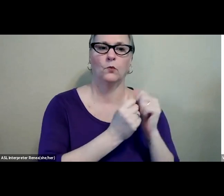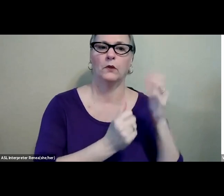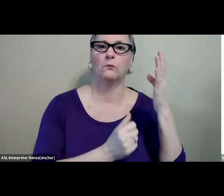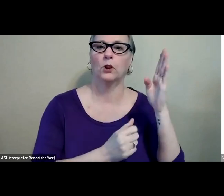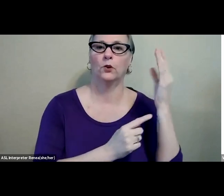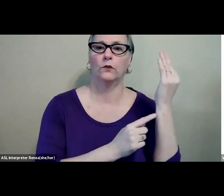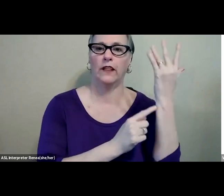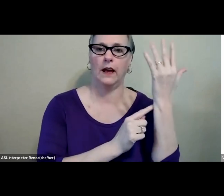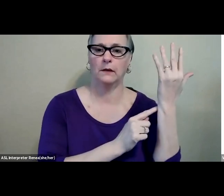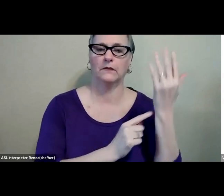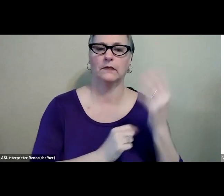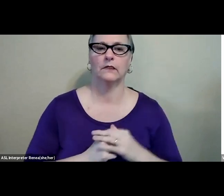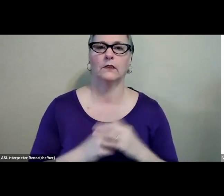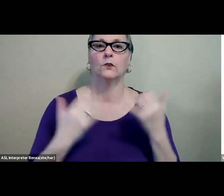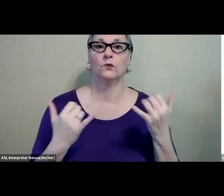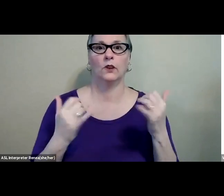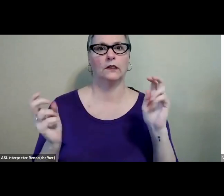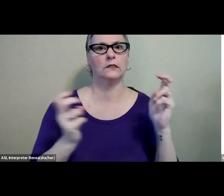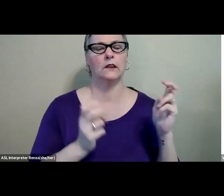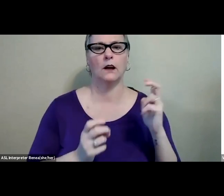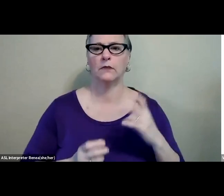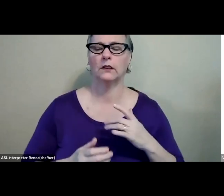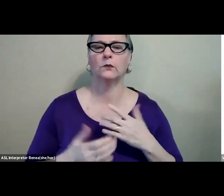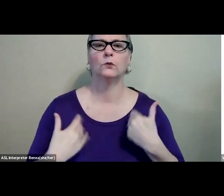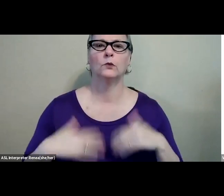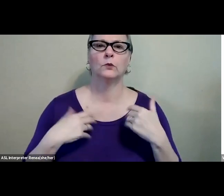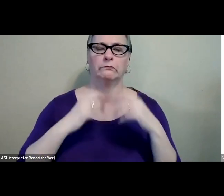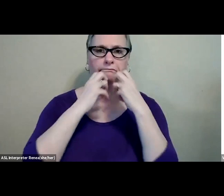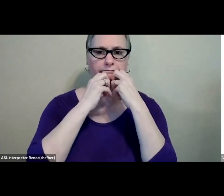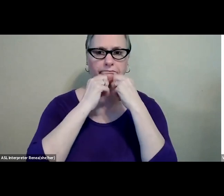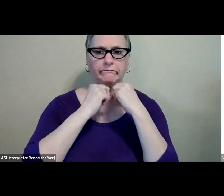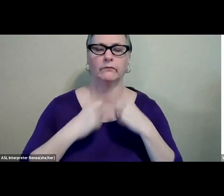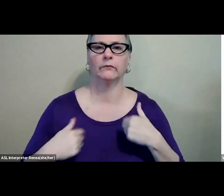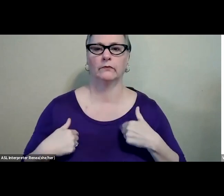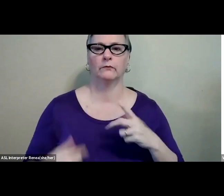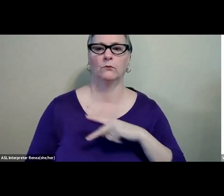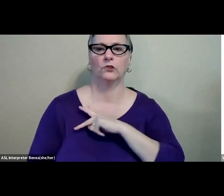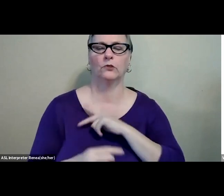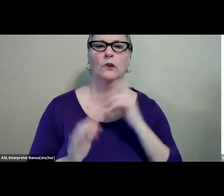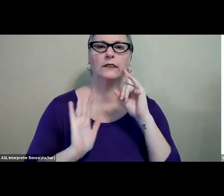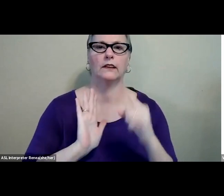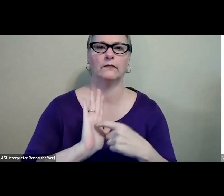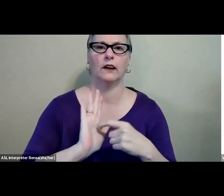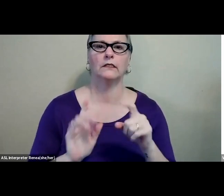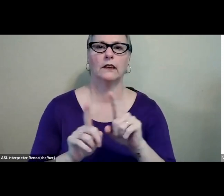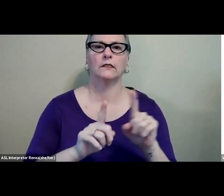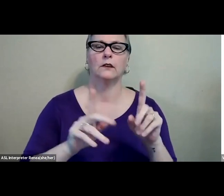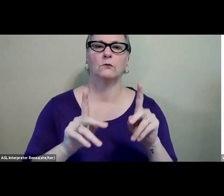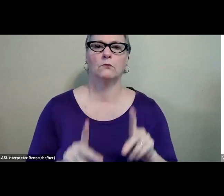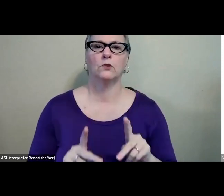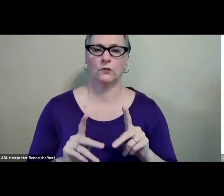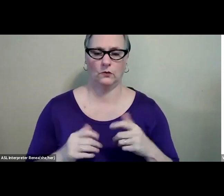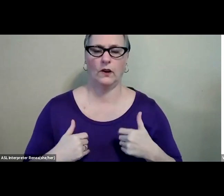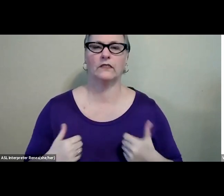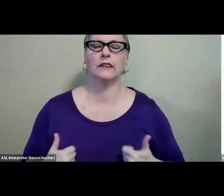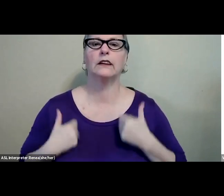today's topic is near and dear to my heart as the person that identifies as an individual with lived experience and